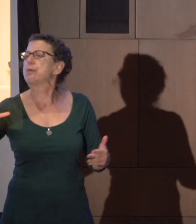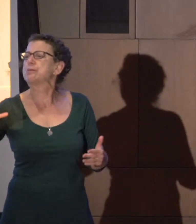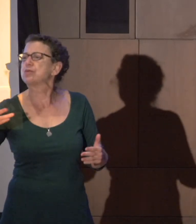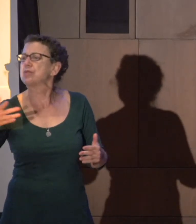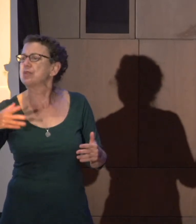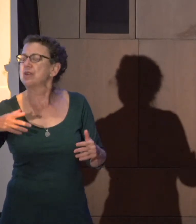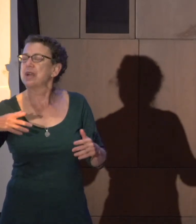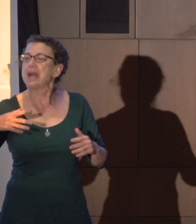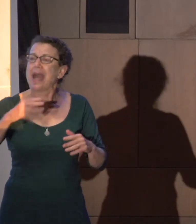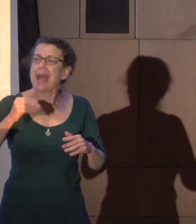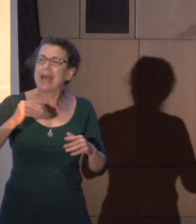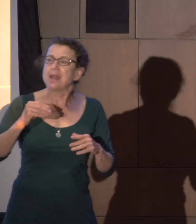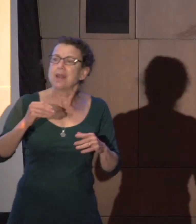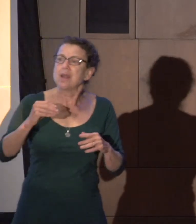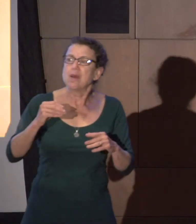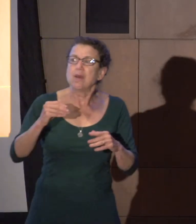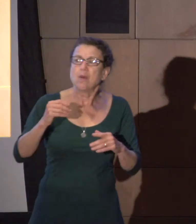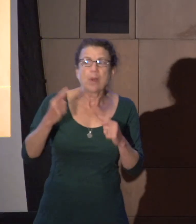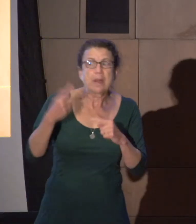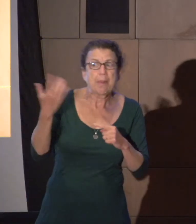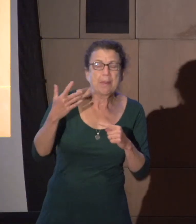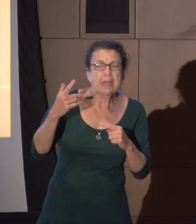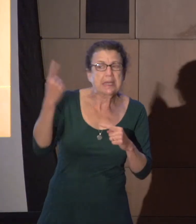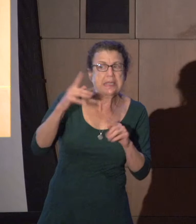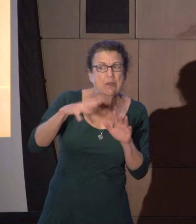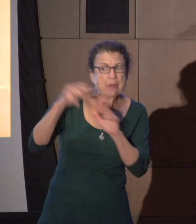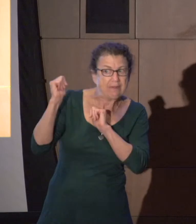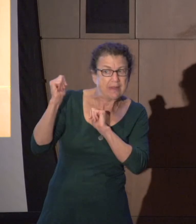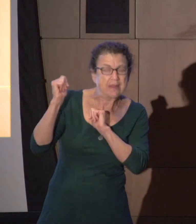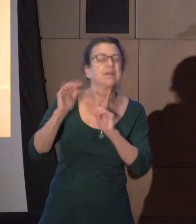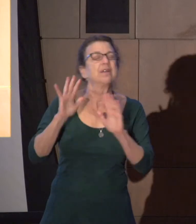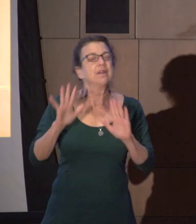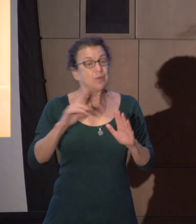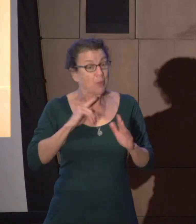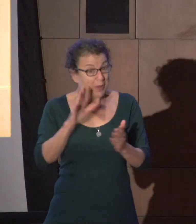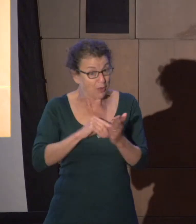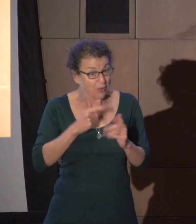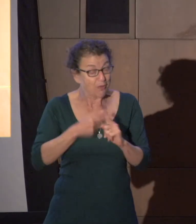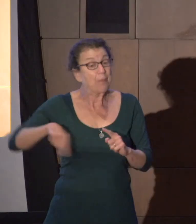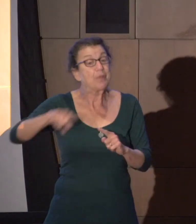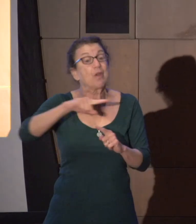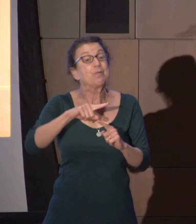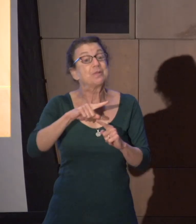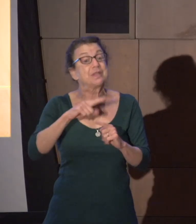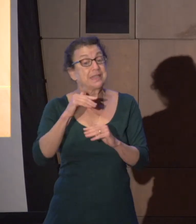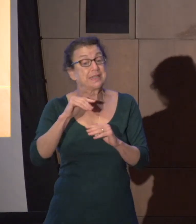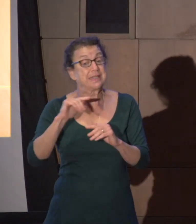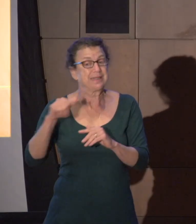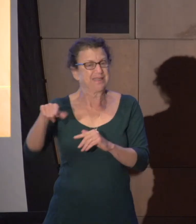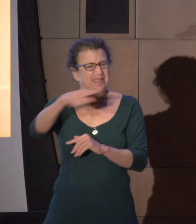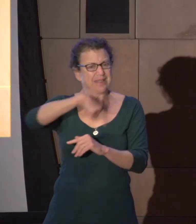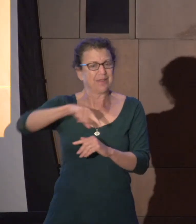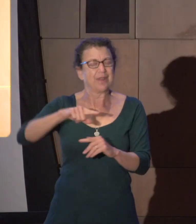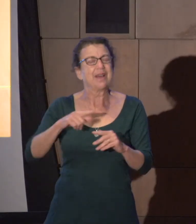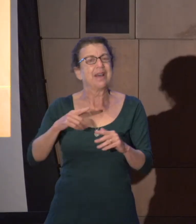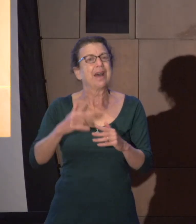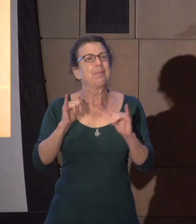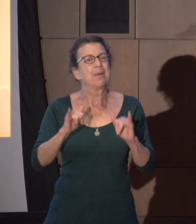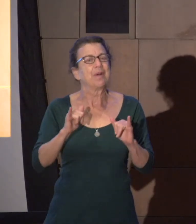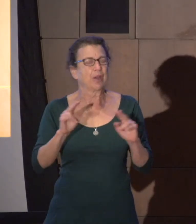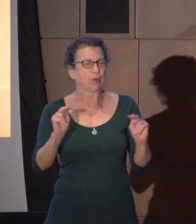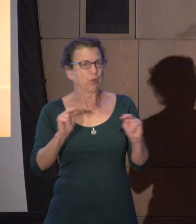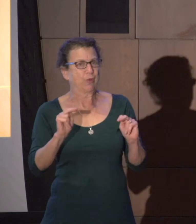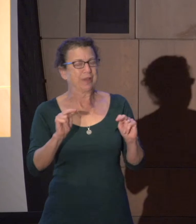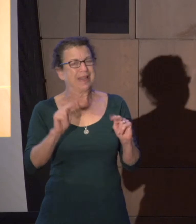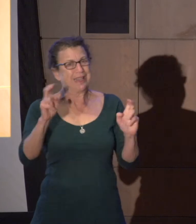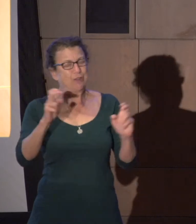and conversely, one day, why they might consider leaving. What we learned in the Policy and Pints series helped to inform our nonpartisan,